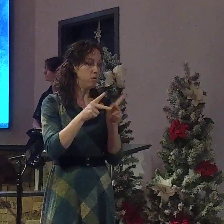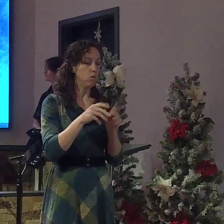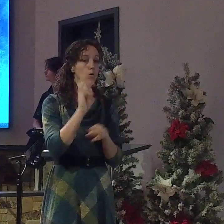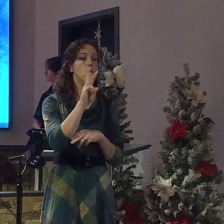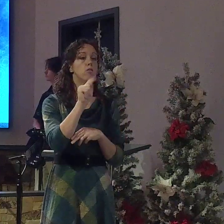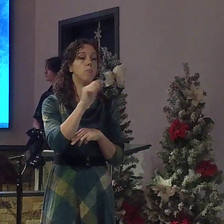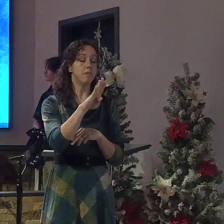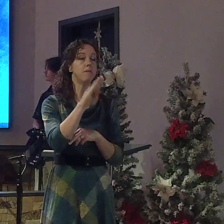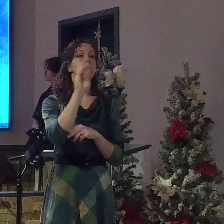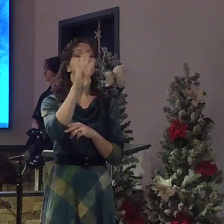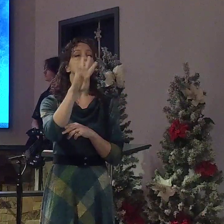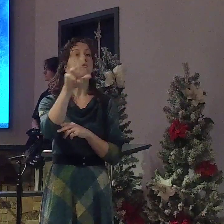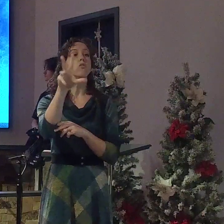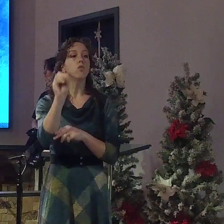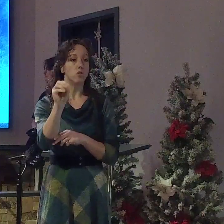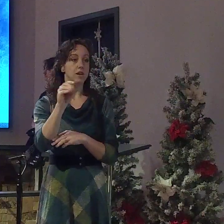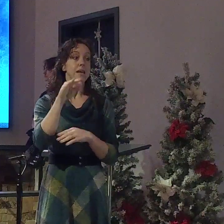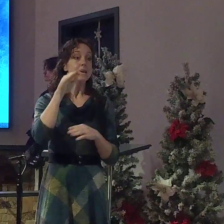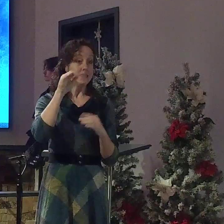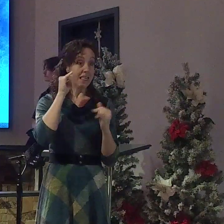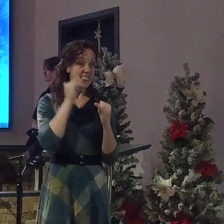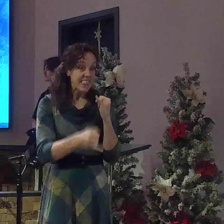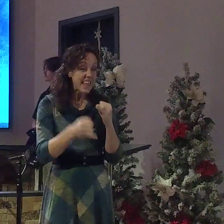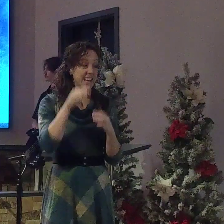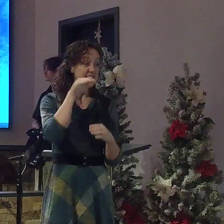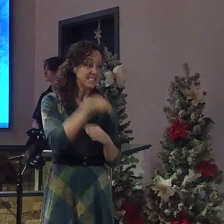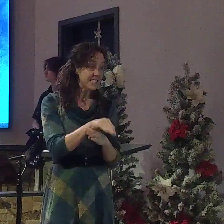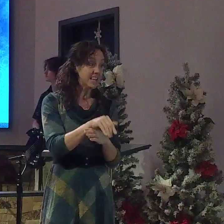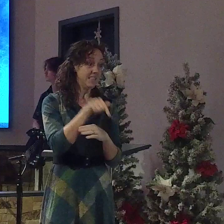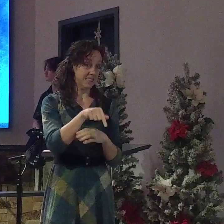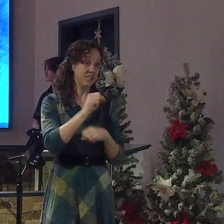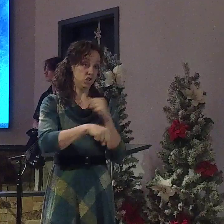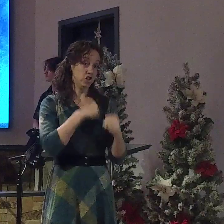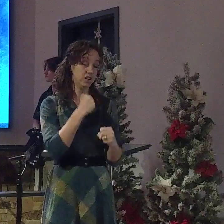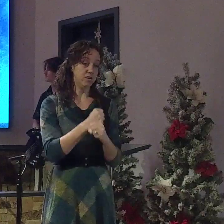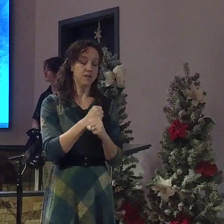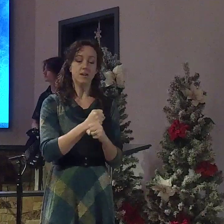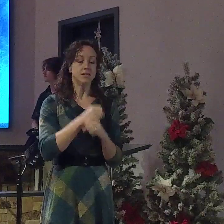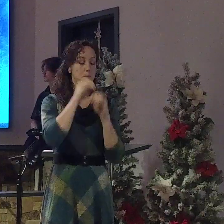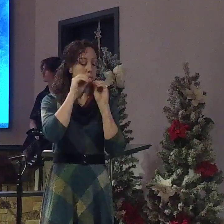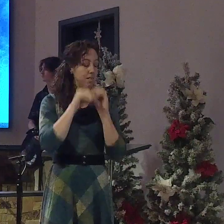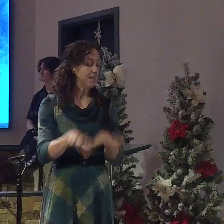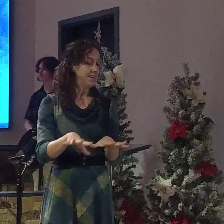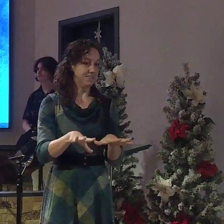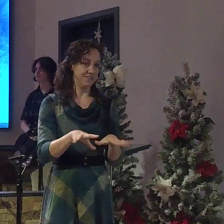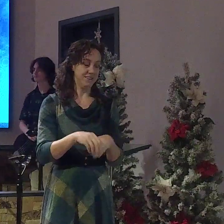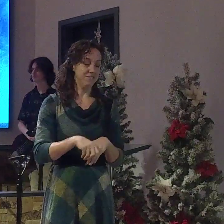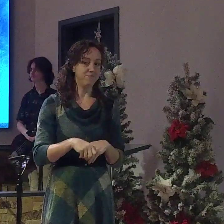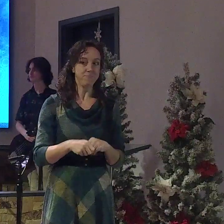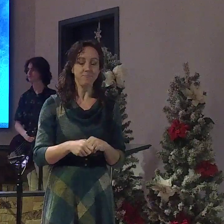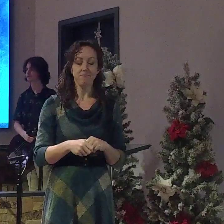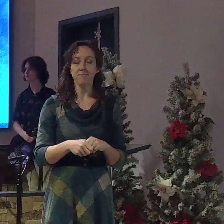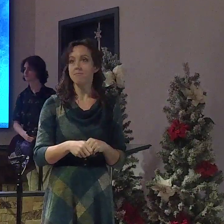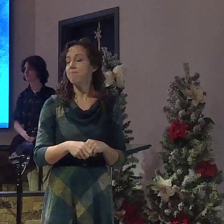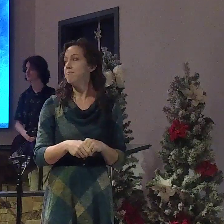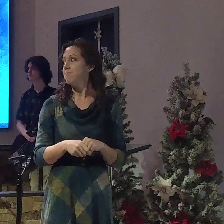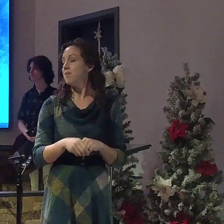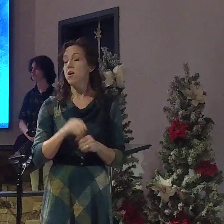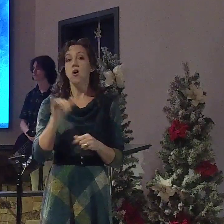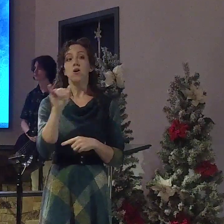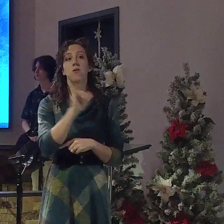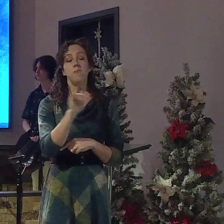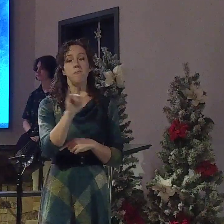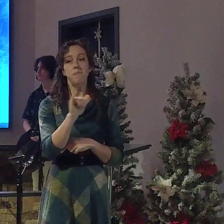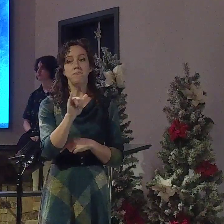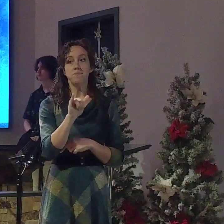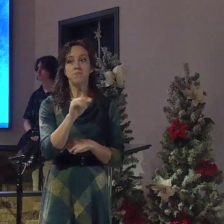it's exciting. So Walk Through Bethlehem has been going great. We are on for tonight. The storm should blow on through by